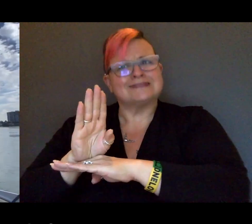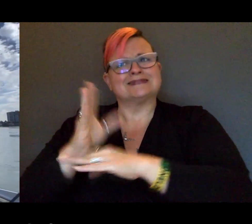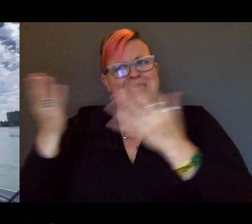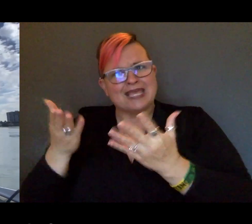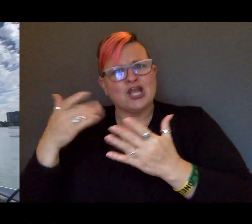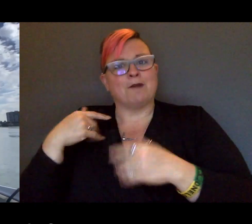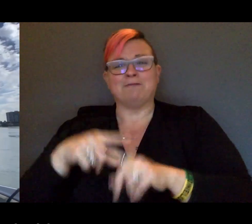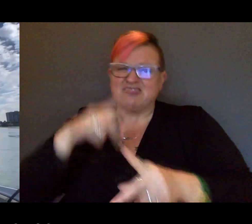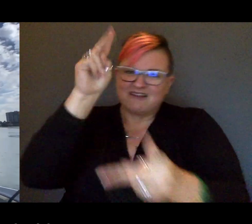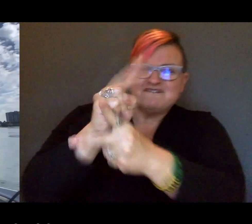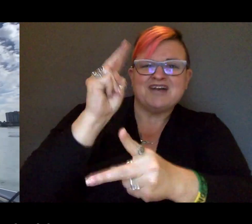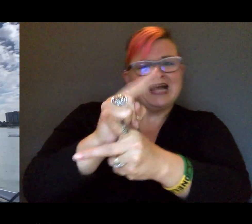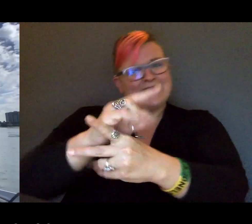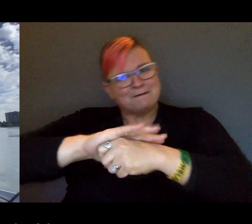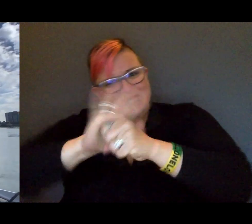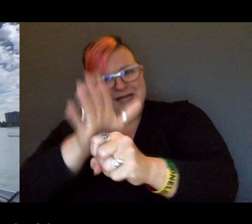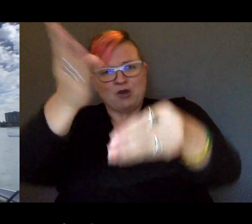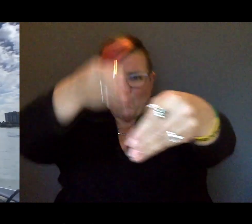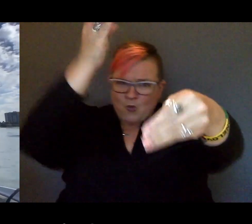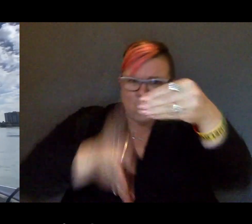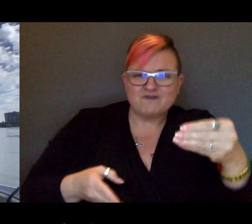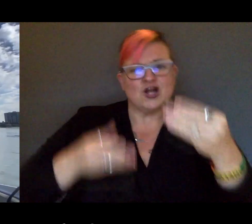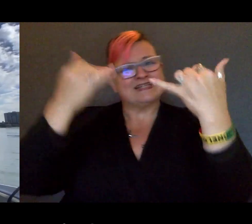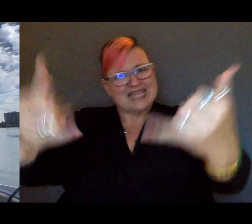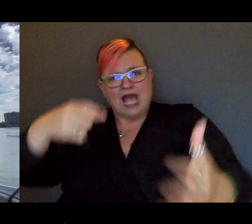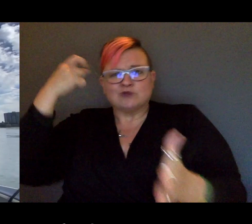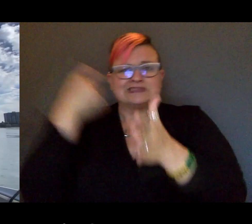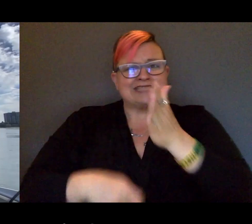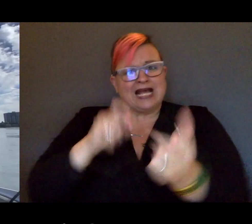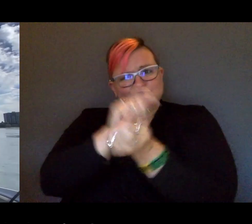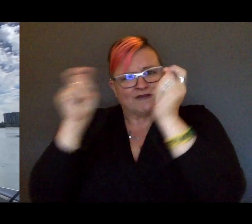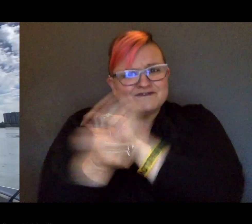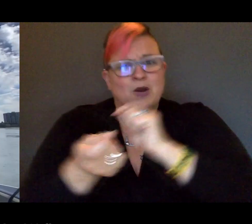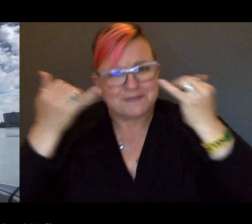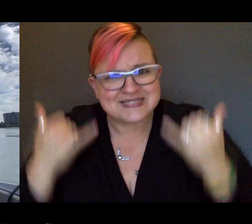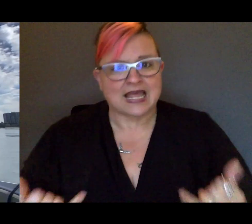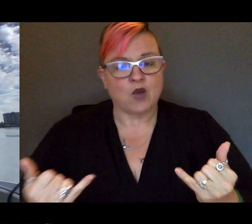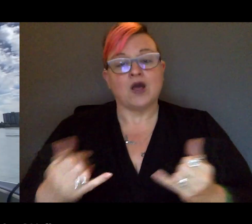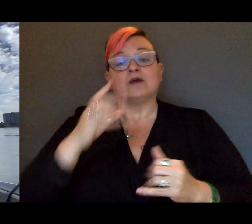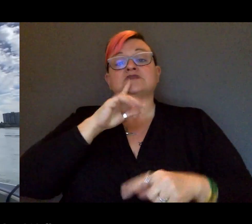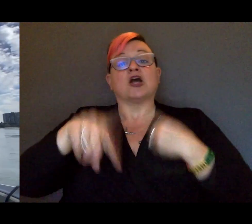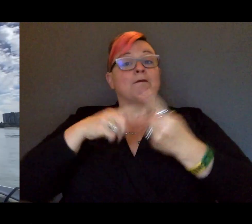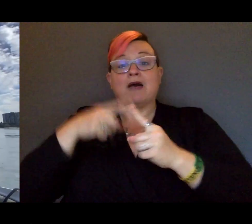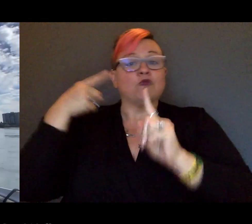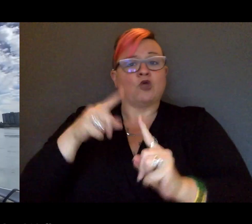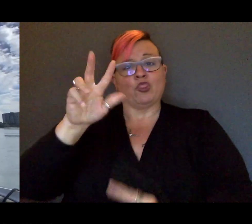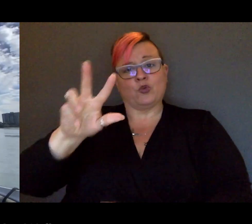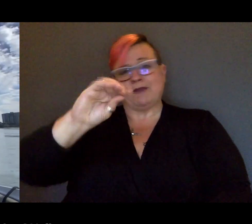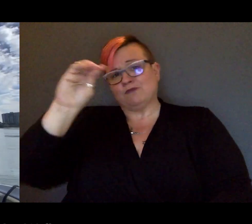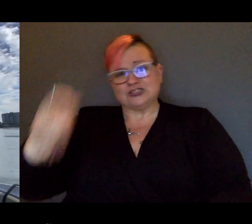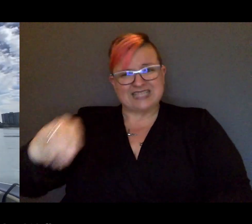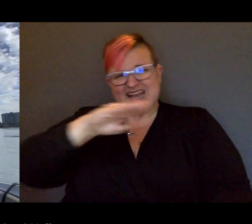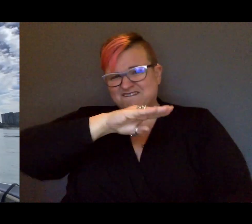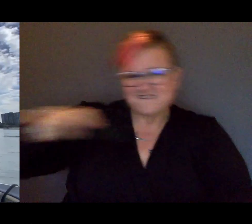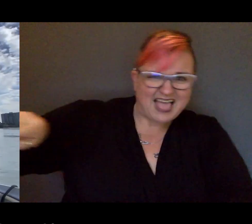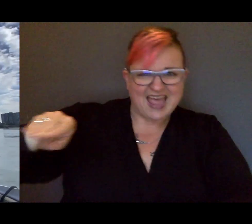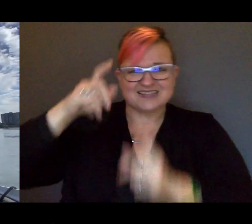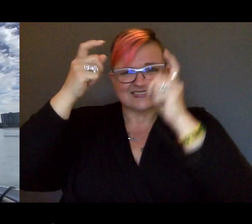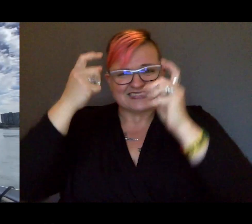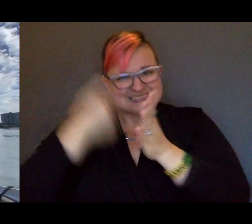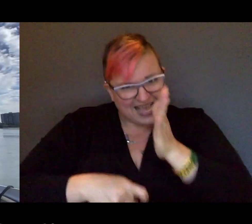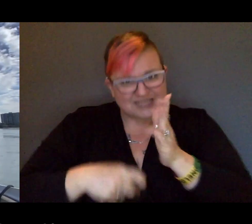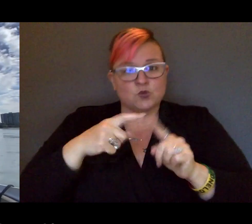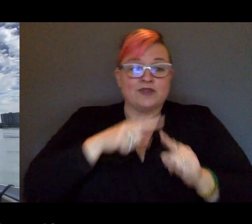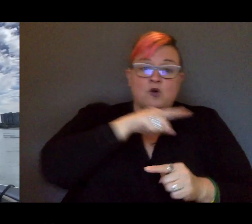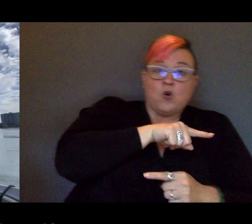earth. But guess what? The fucking pandemic's over, and it's time to talk tax reform. I'm calling it the 3% flat tax